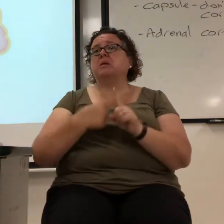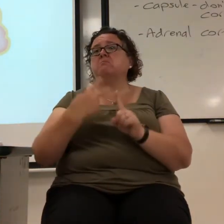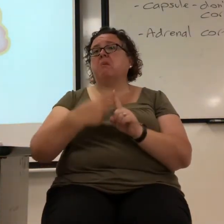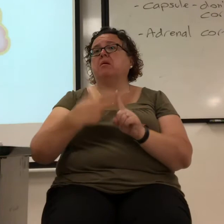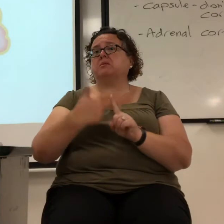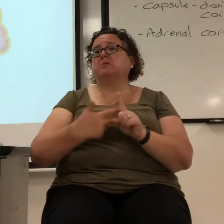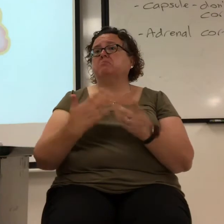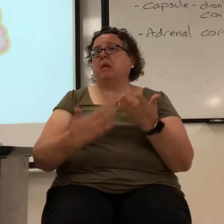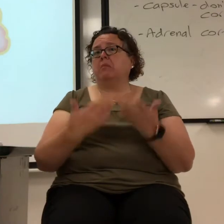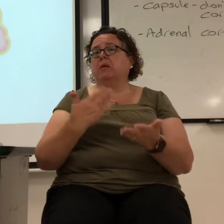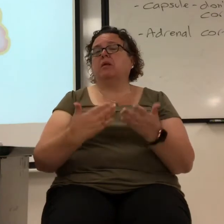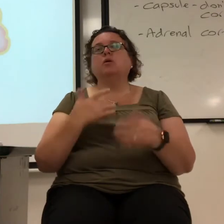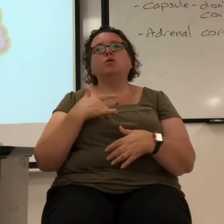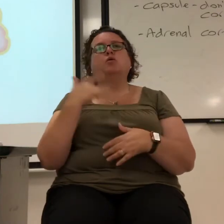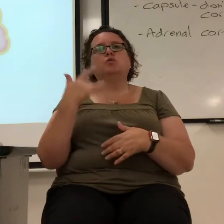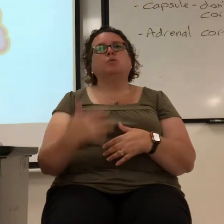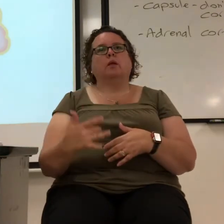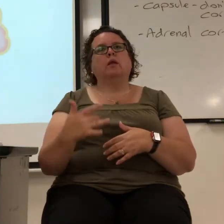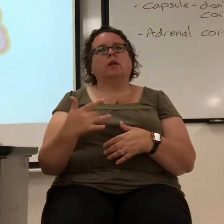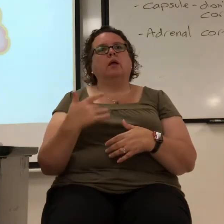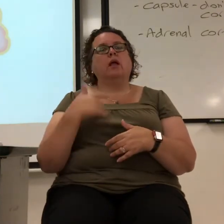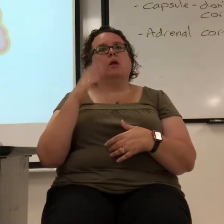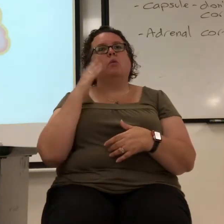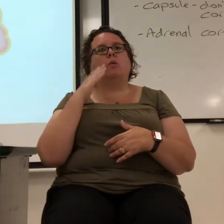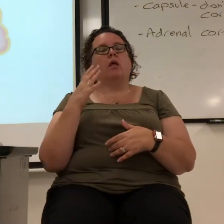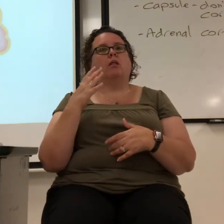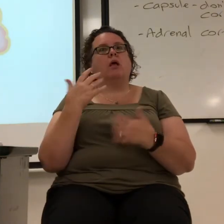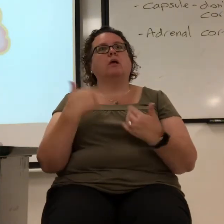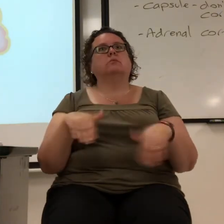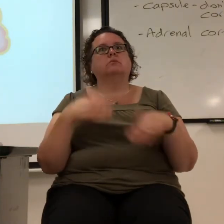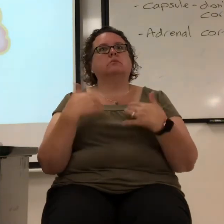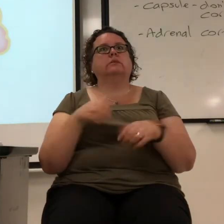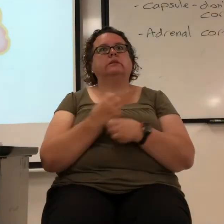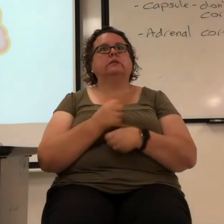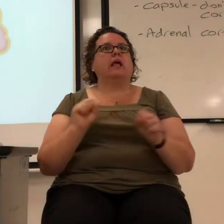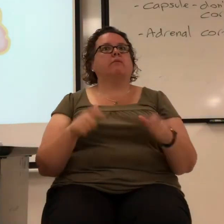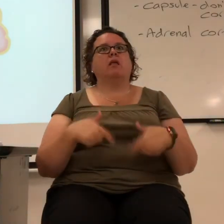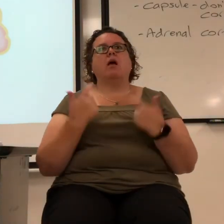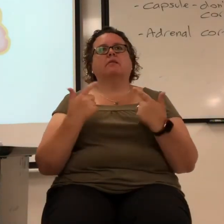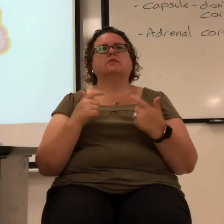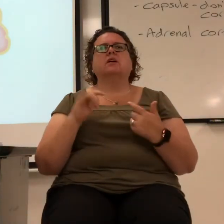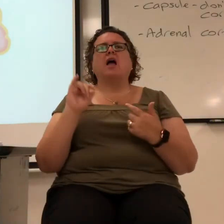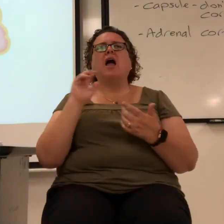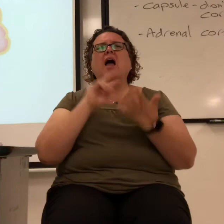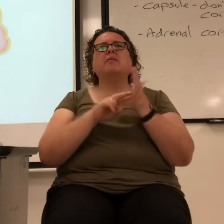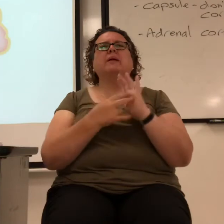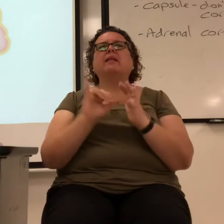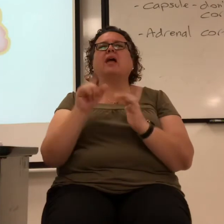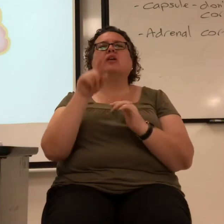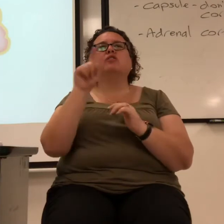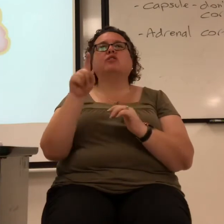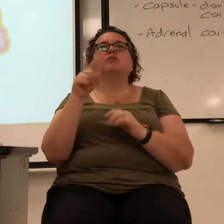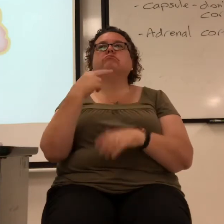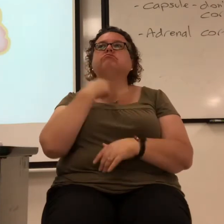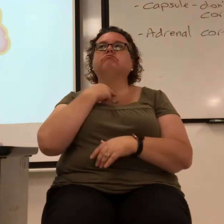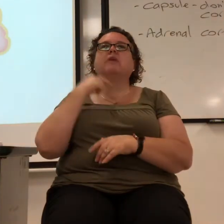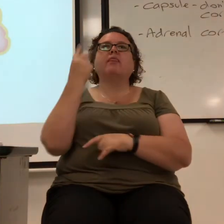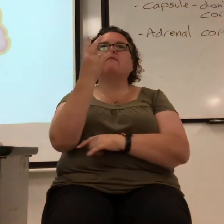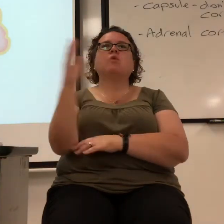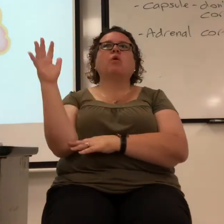we live incredibly safe lives. Now I'm talking about if you're like, well, you know, stranded in the forest or, you